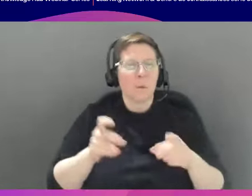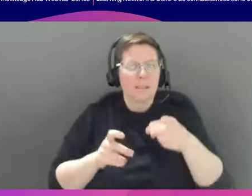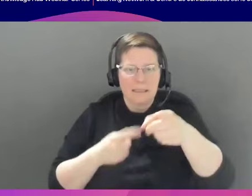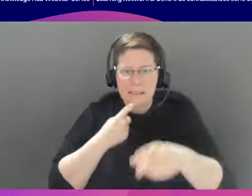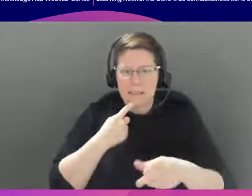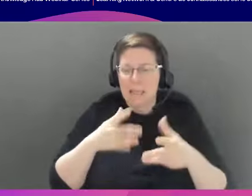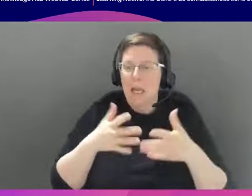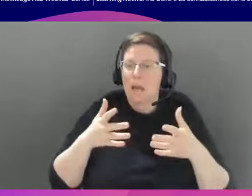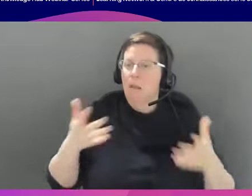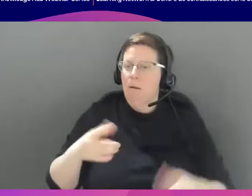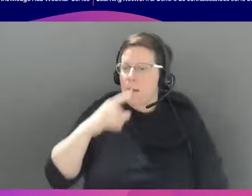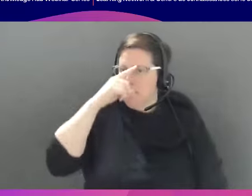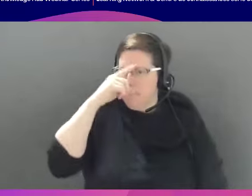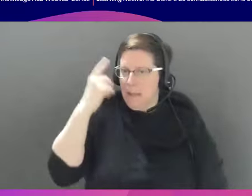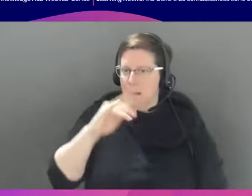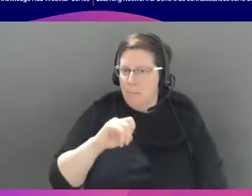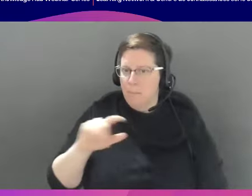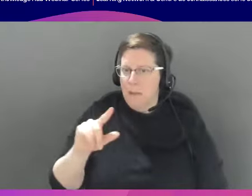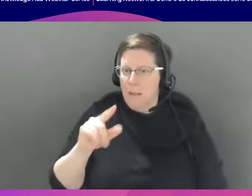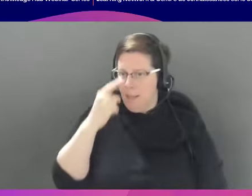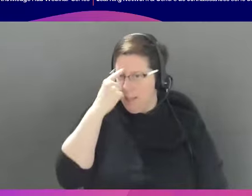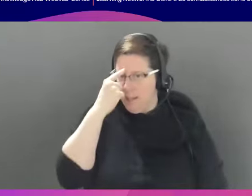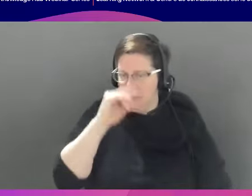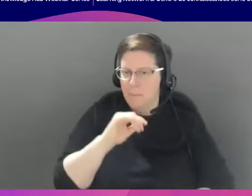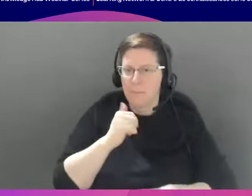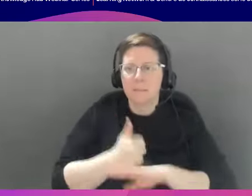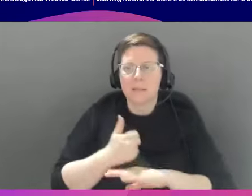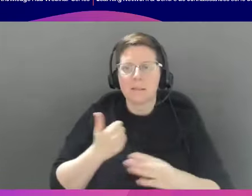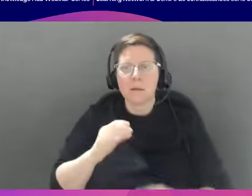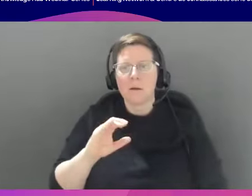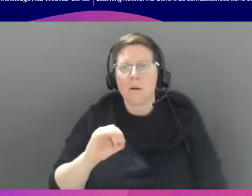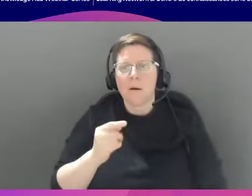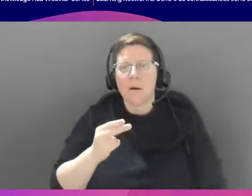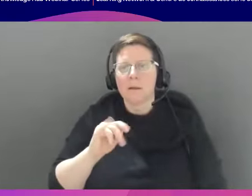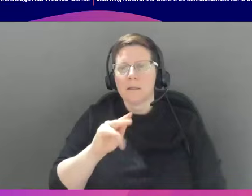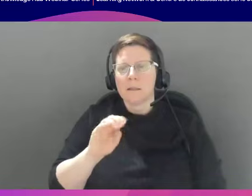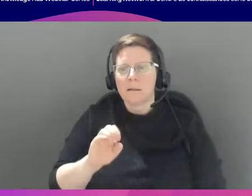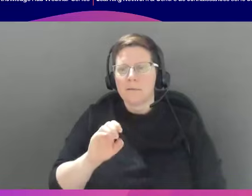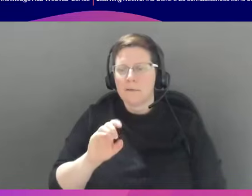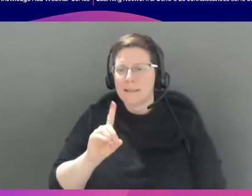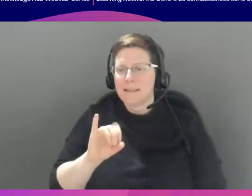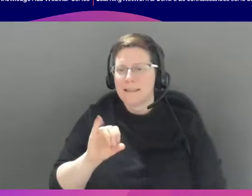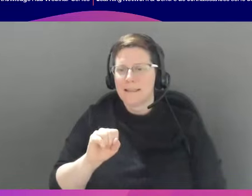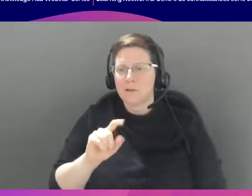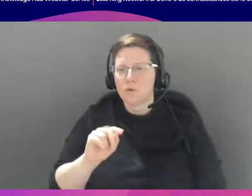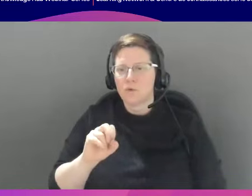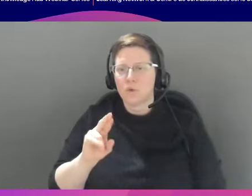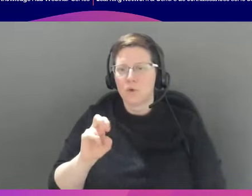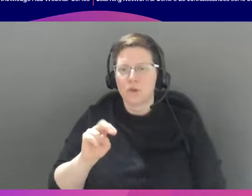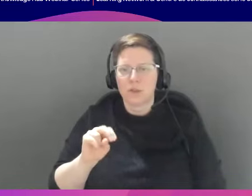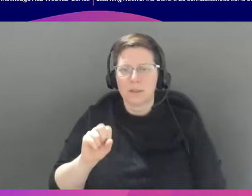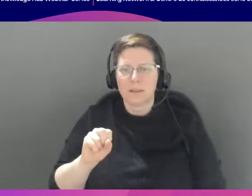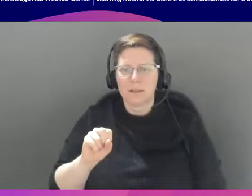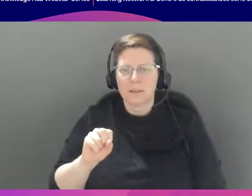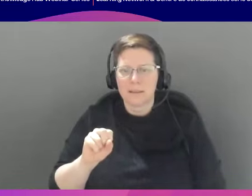pill mindset is based on these cognitive distortions. To think that being unable to find a partner means that